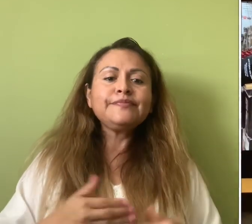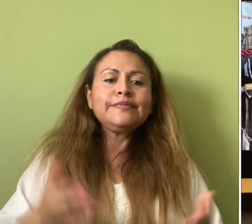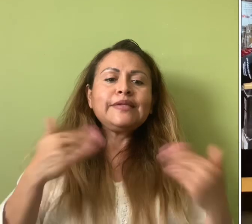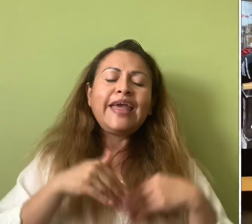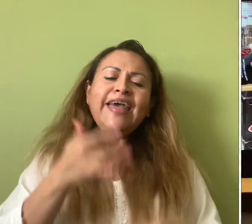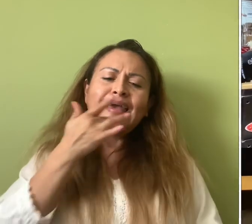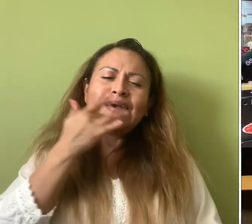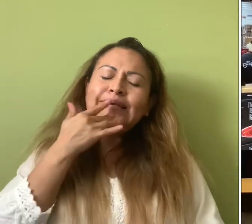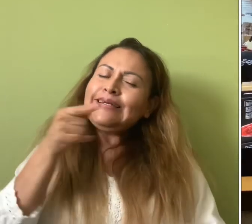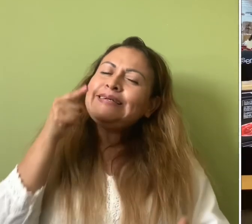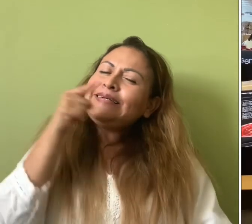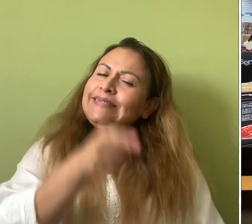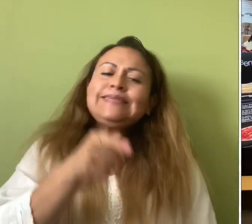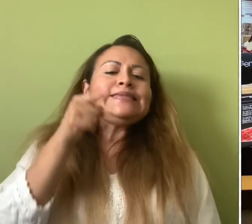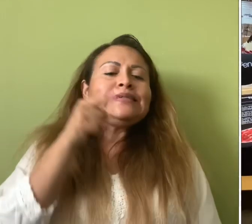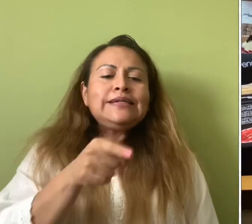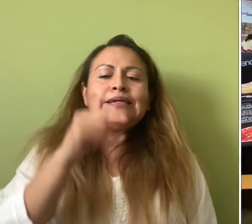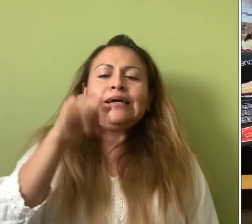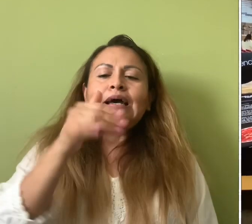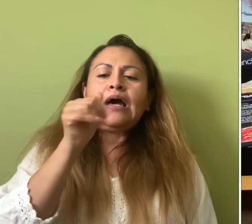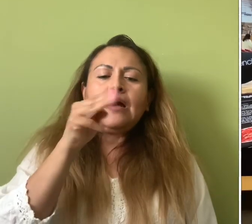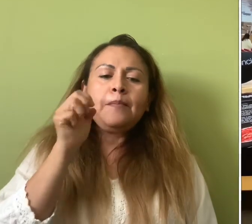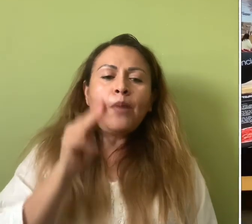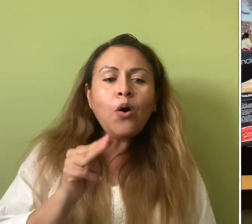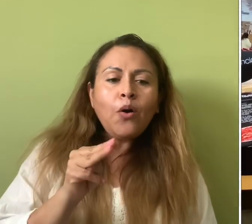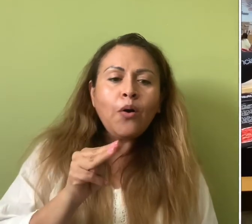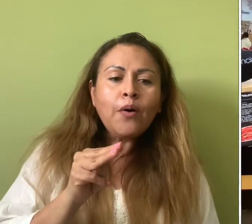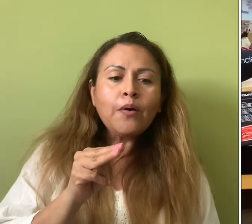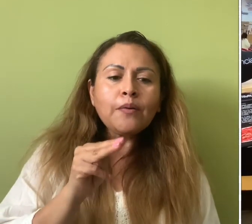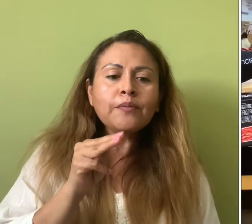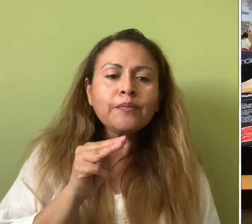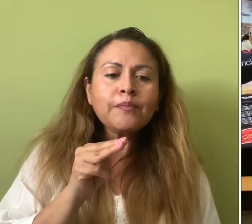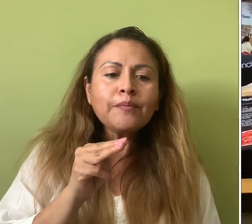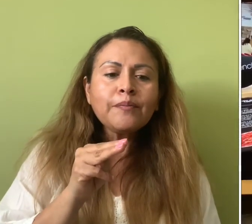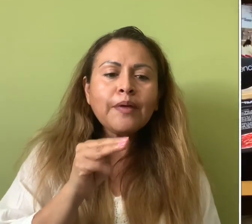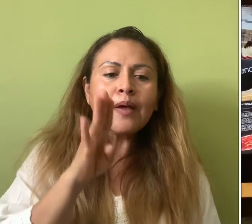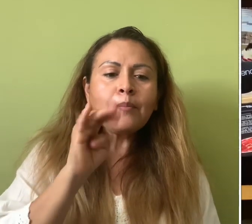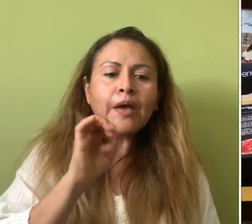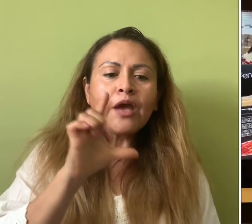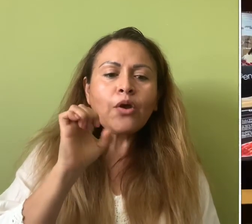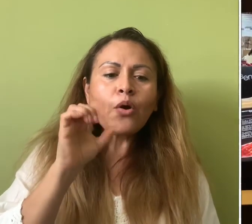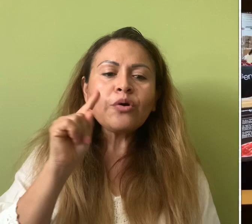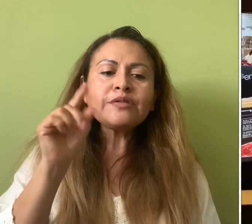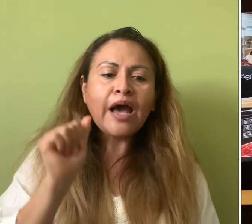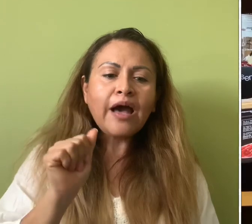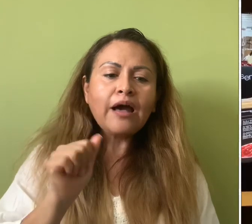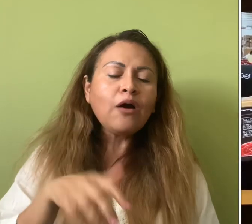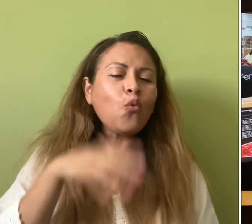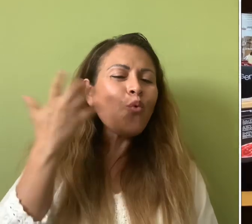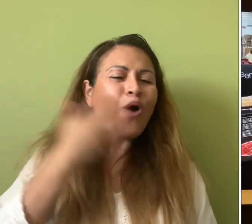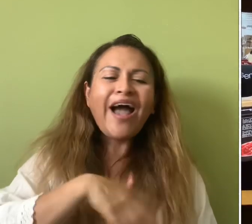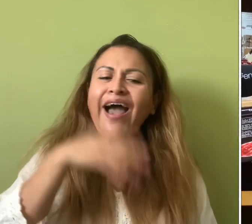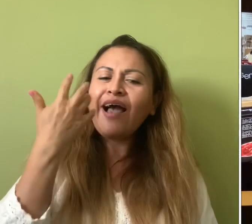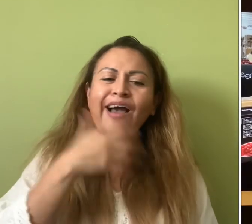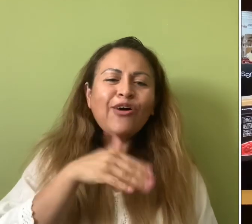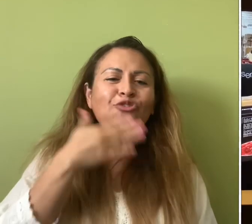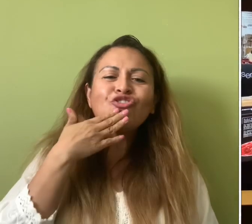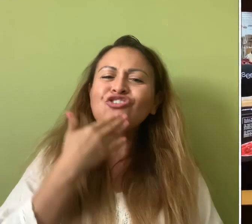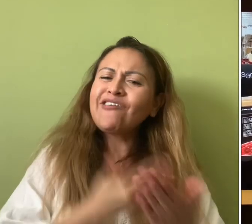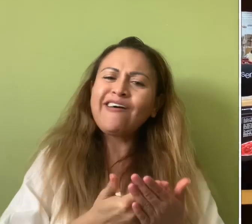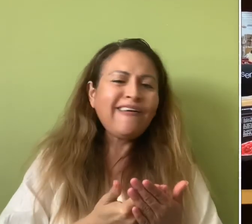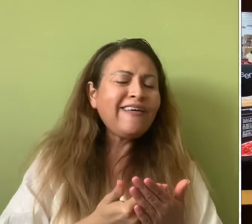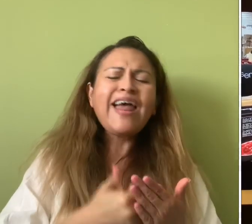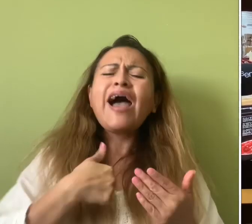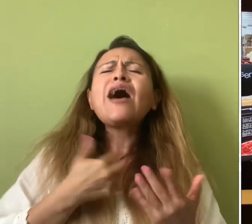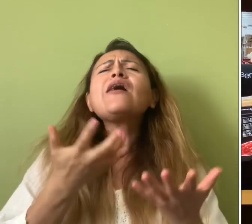This right here, Jamón Ibérico de Bellota, 15.4 pound of the good stuff here. This is the one